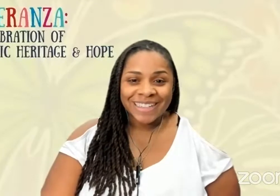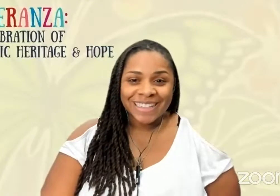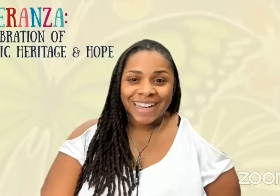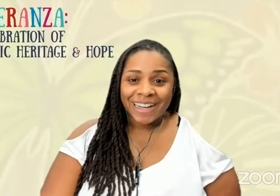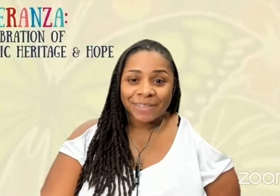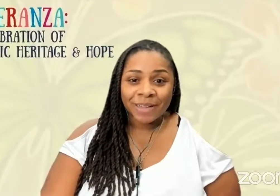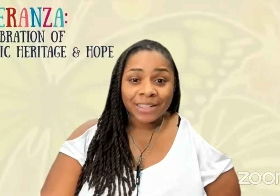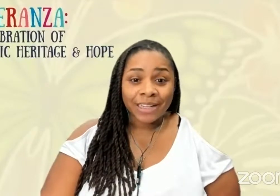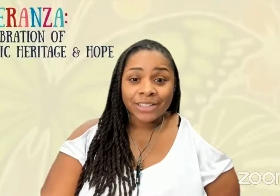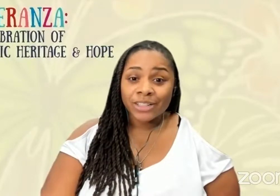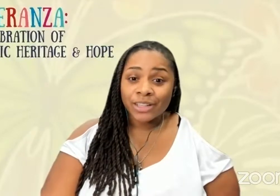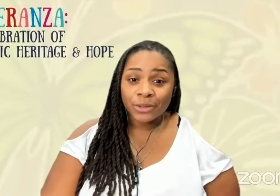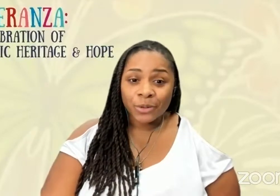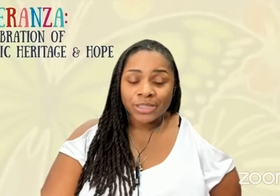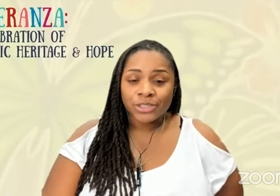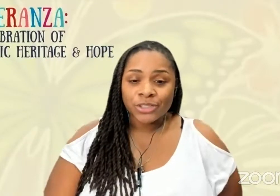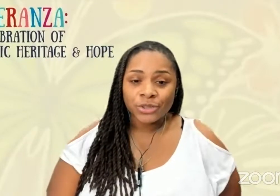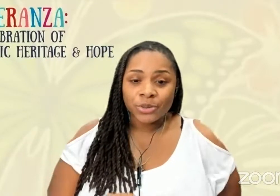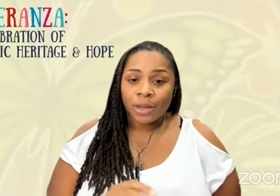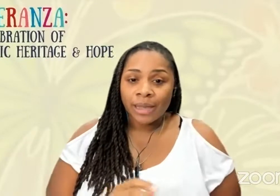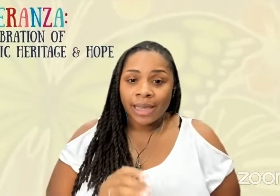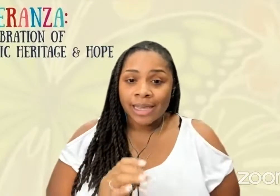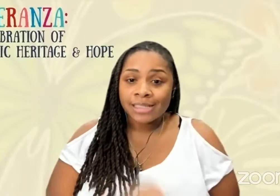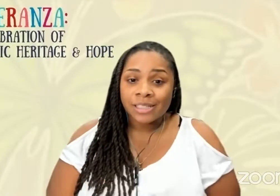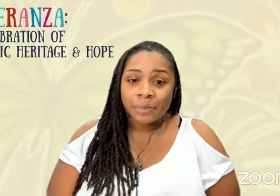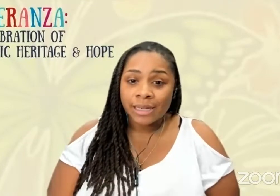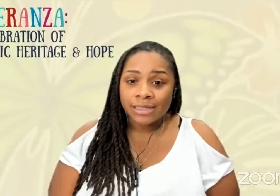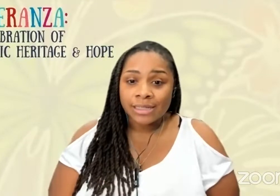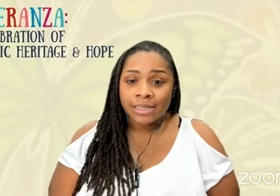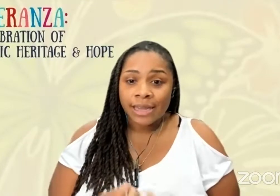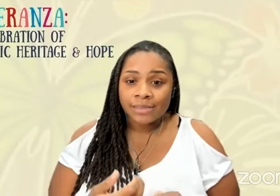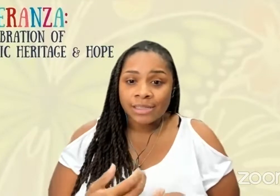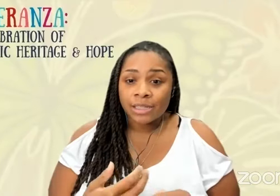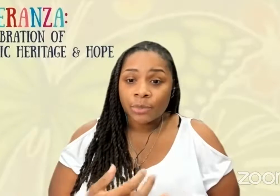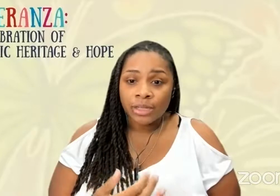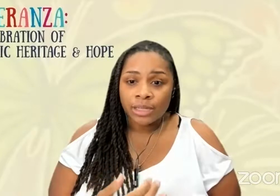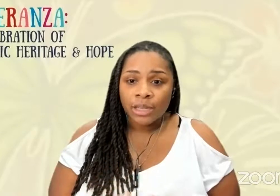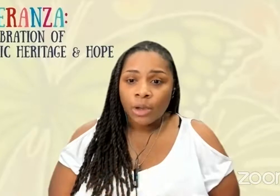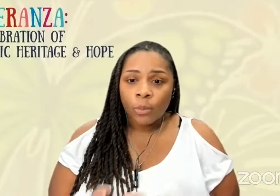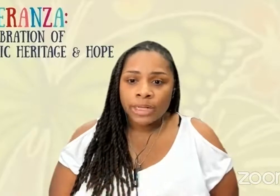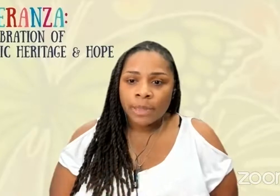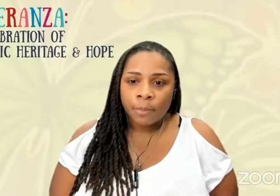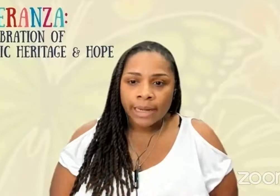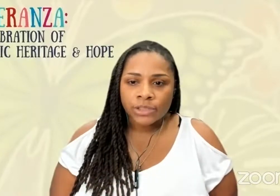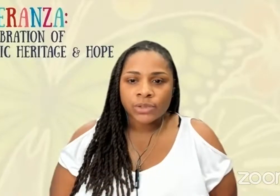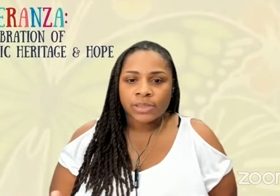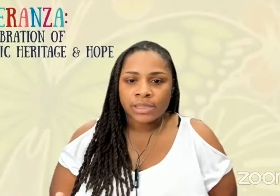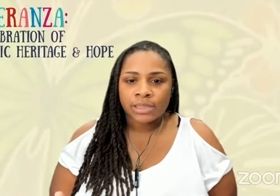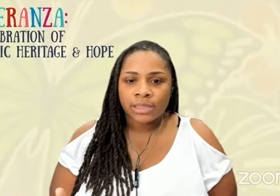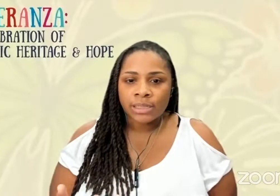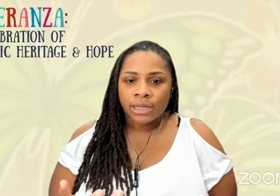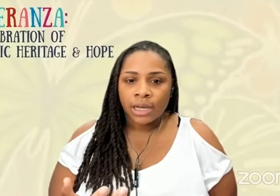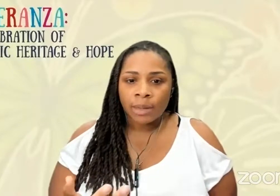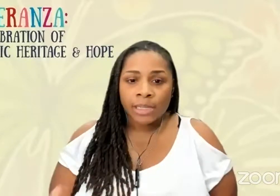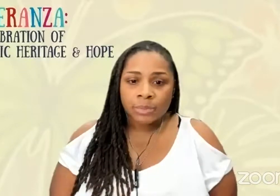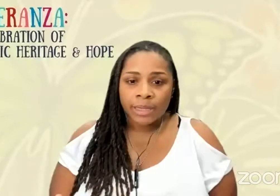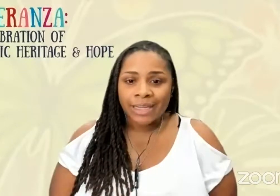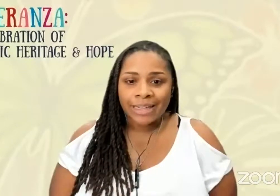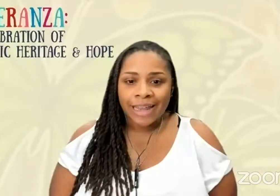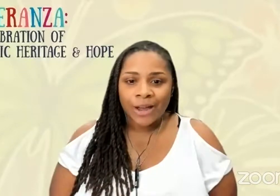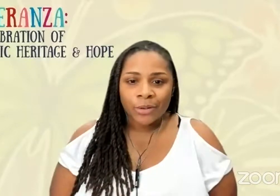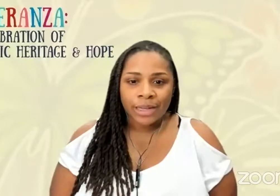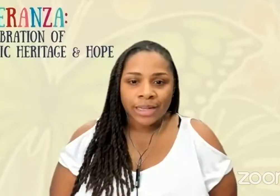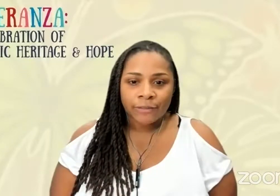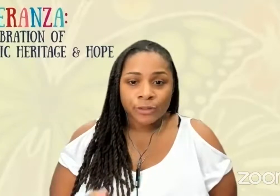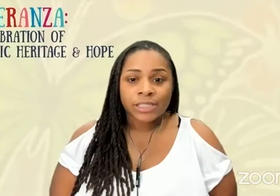great. And here's another question too. As Hispanics in the Navsea community, what impact do you see us